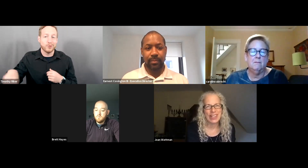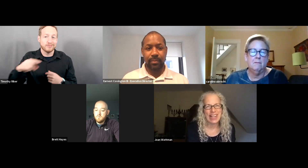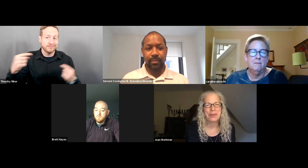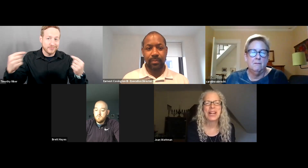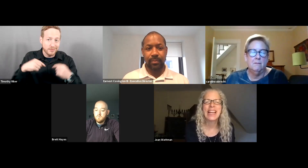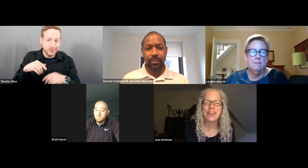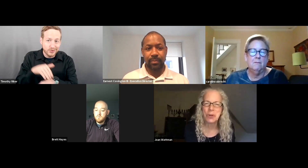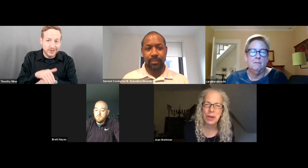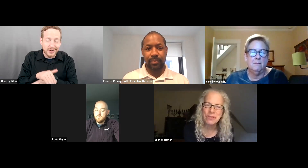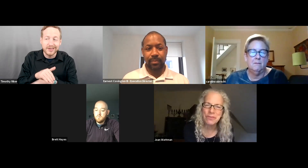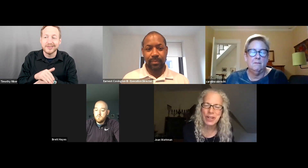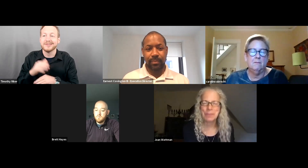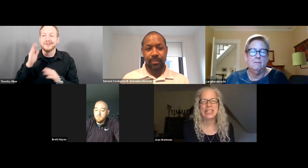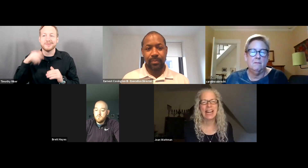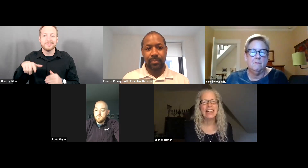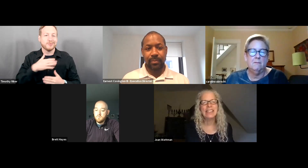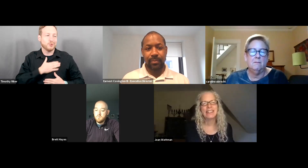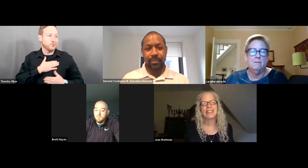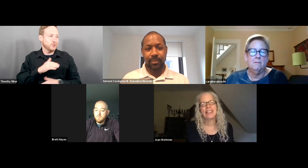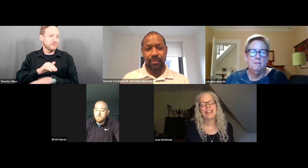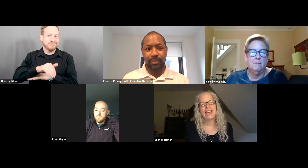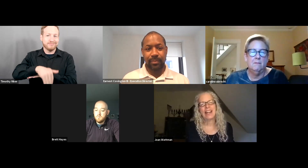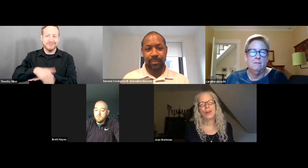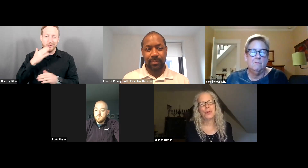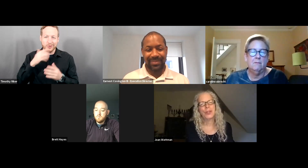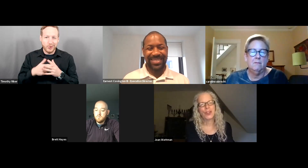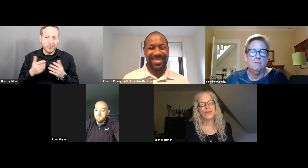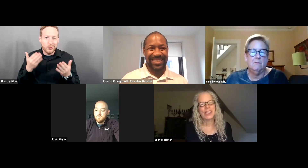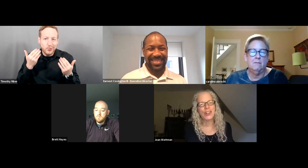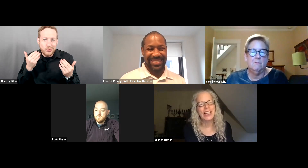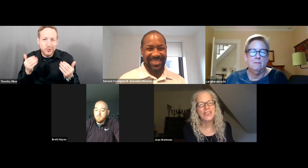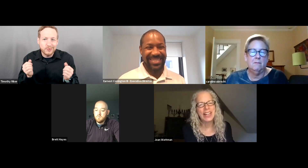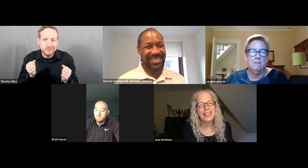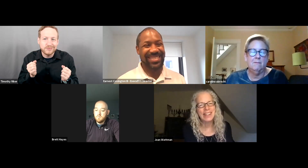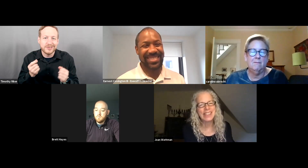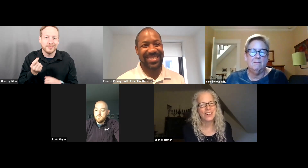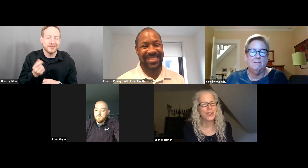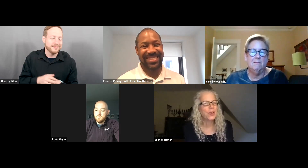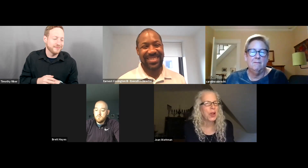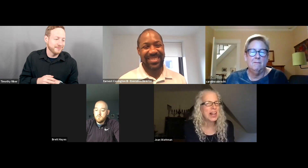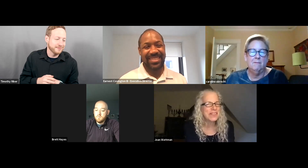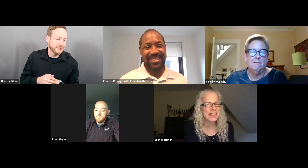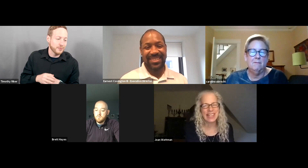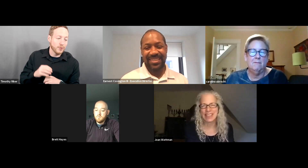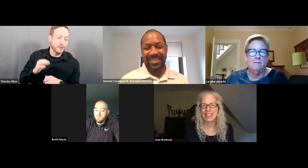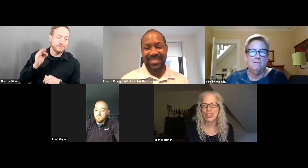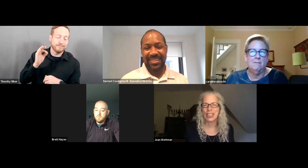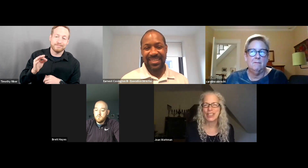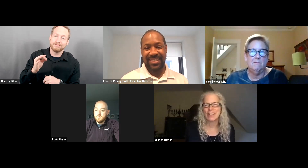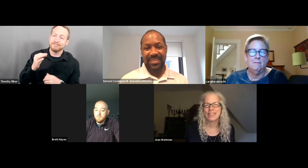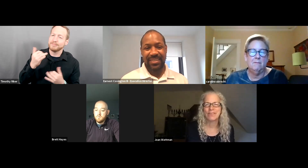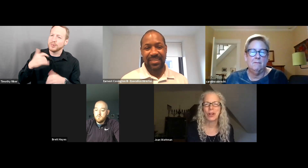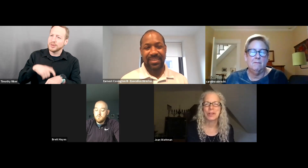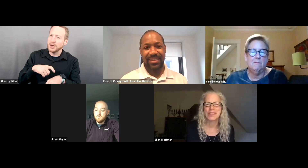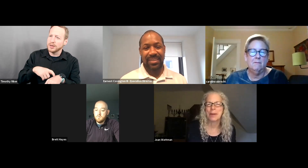So I want to thank everyone for coming tonight, and I hope you enjoy the rest of your evening. It's starting to cool off. It's getting a little